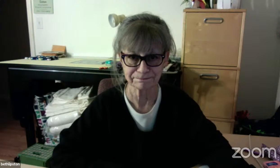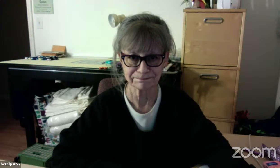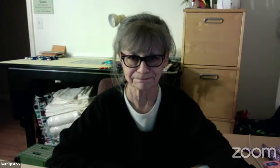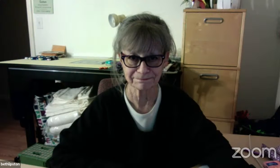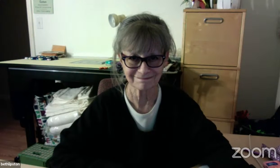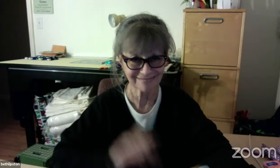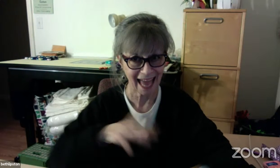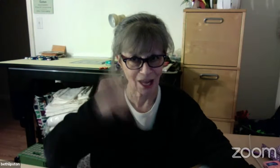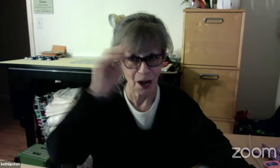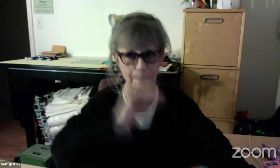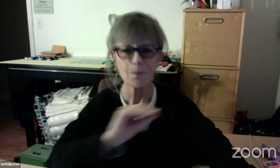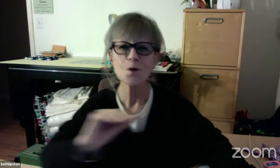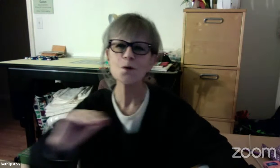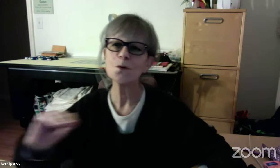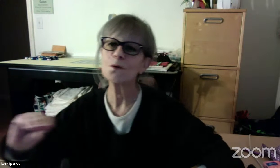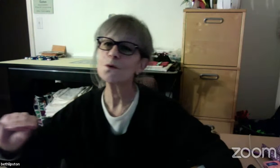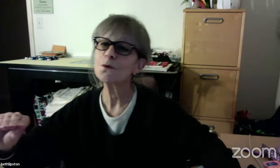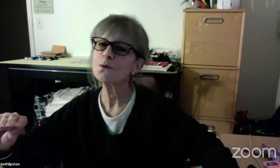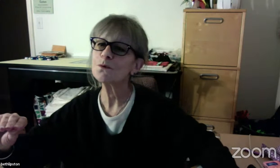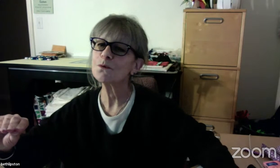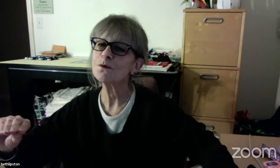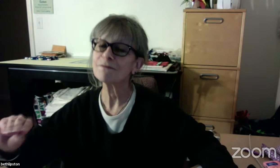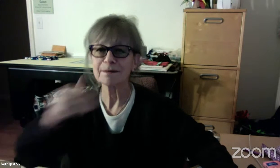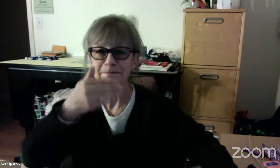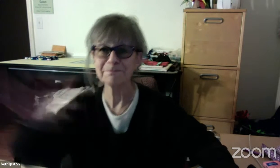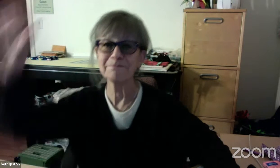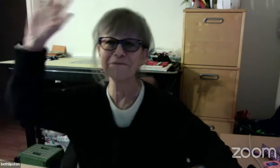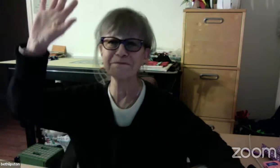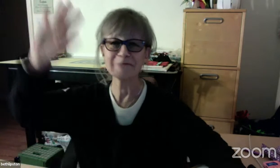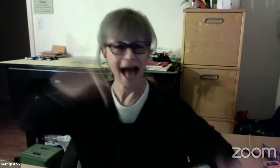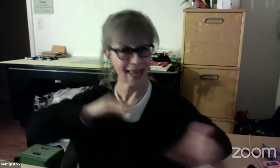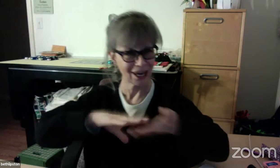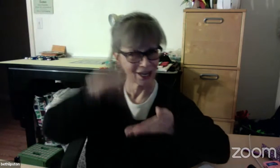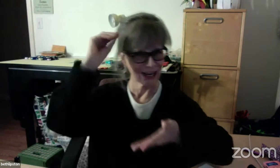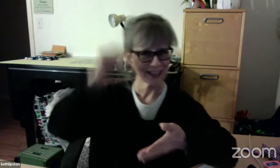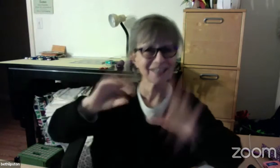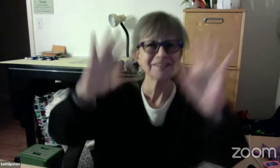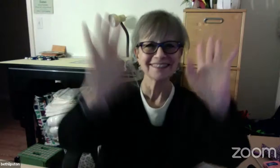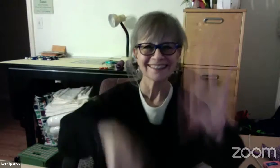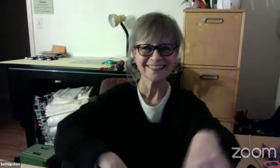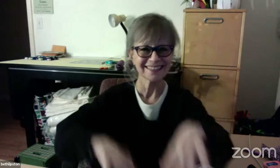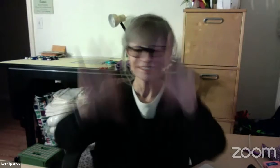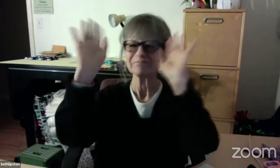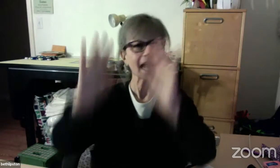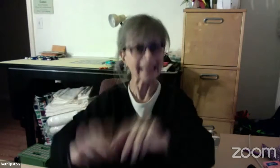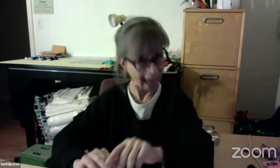Yeah, yeah, that stupid question about the microphone.